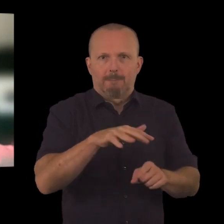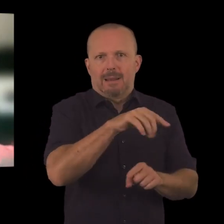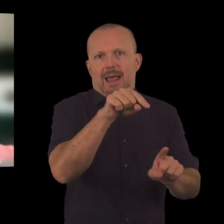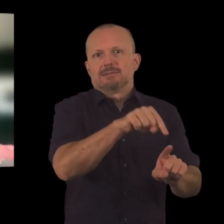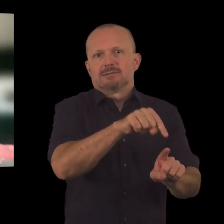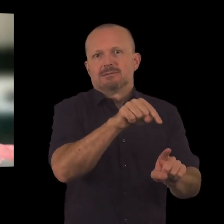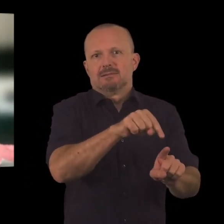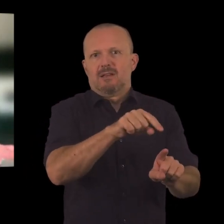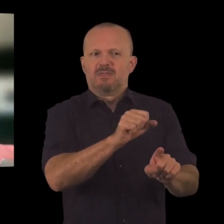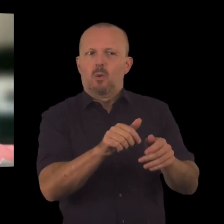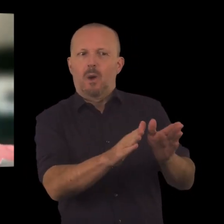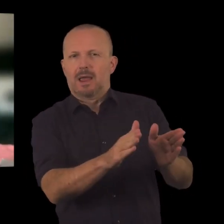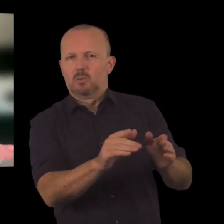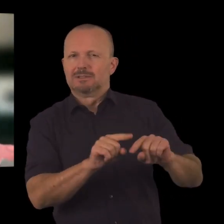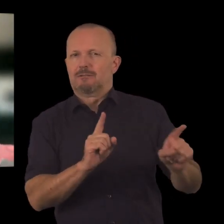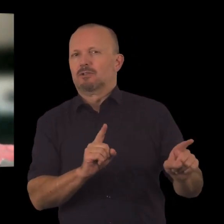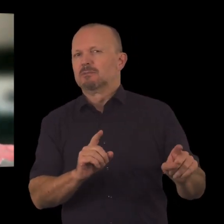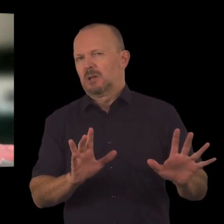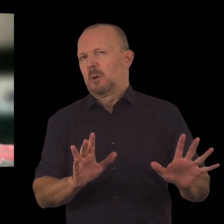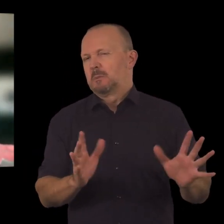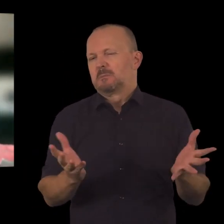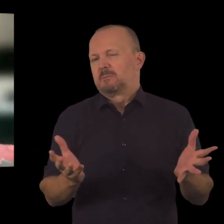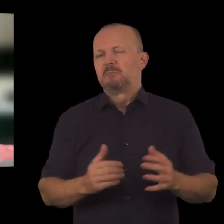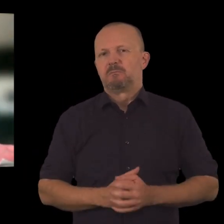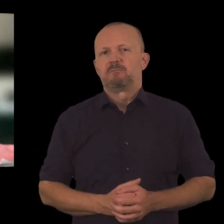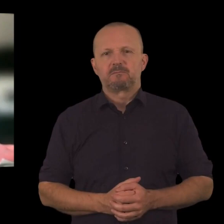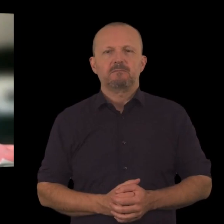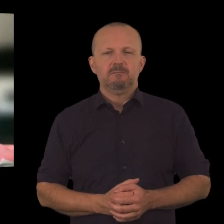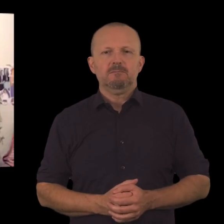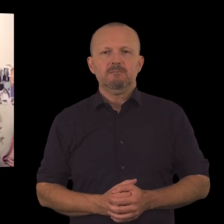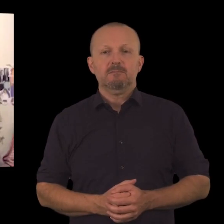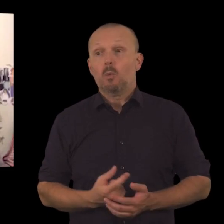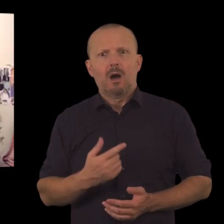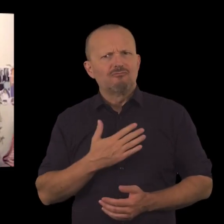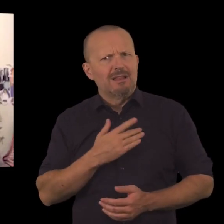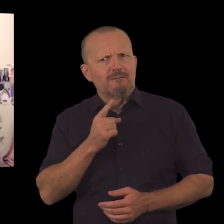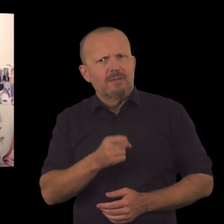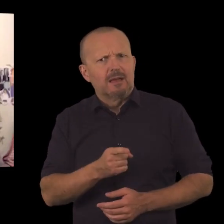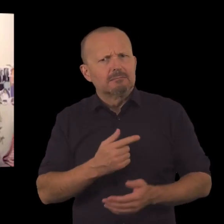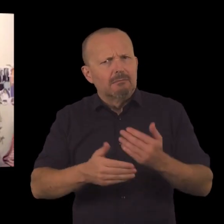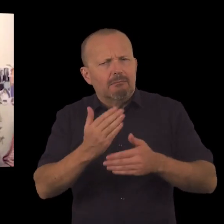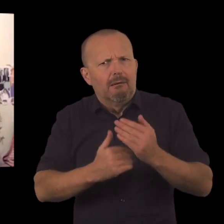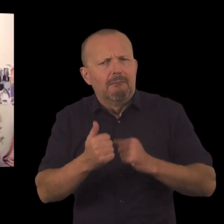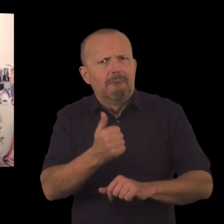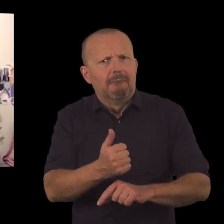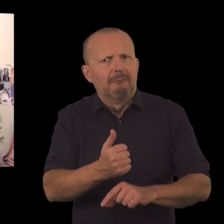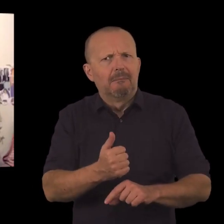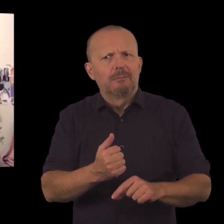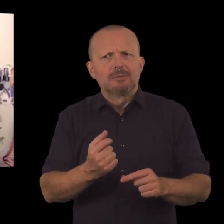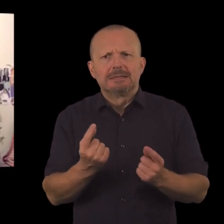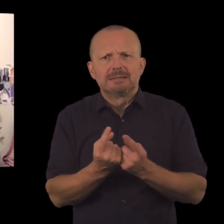limited snapshot of what I observed at that one festival. Yeah. I really love that, Bronwyn, because